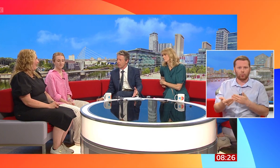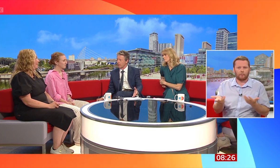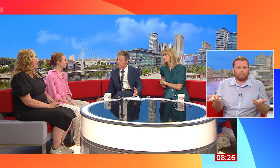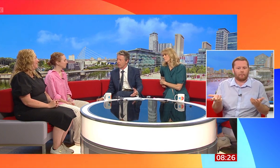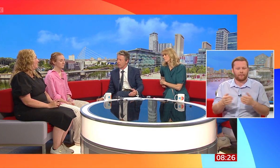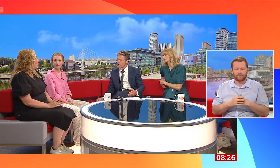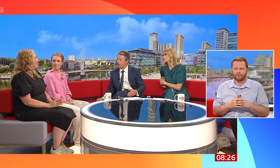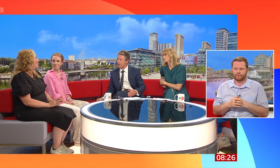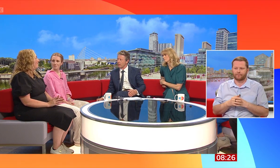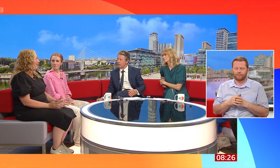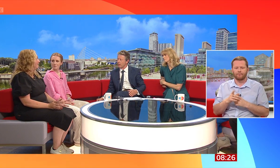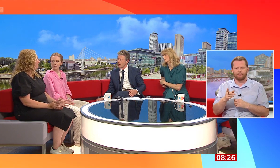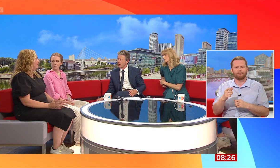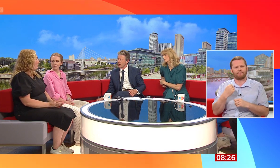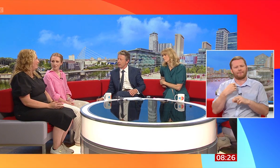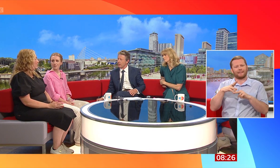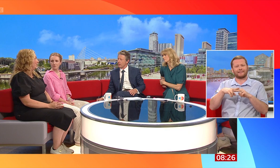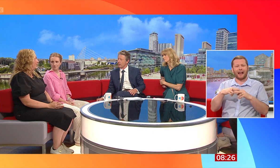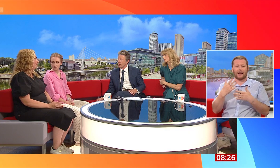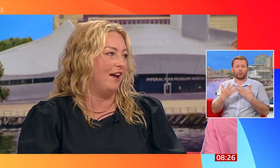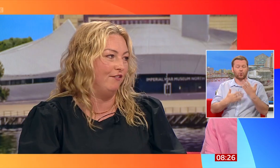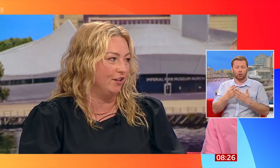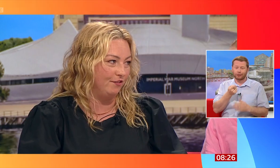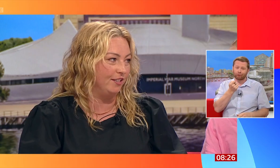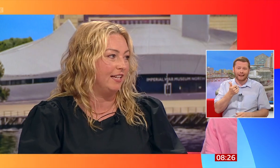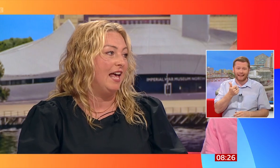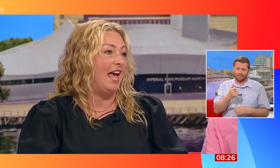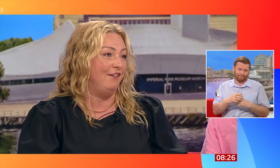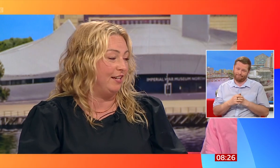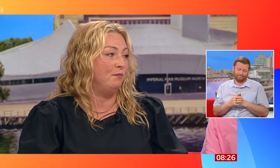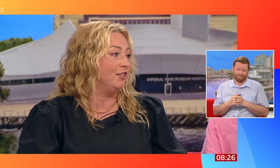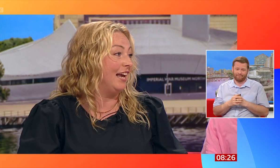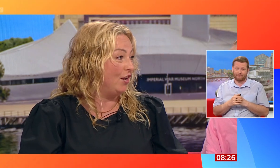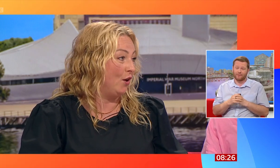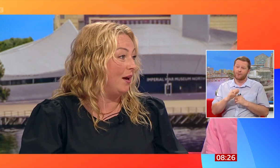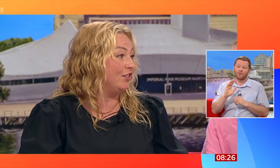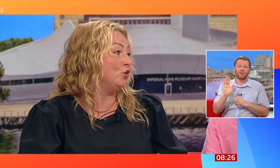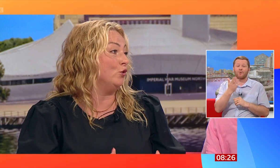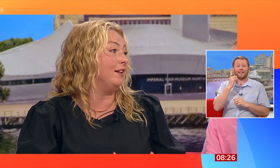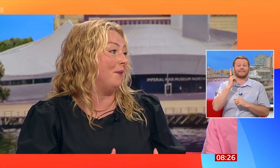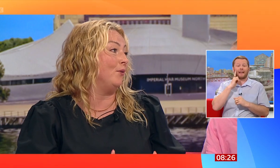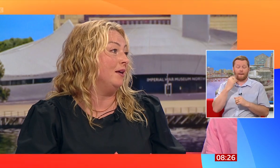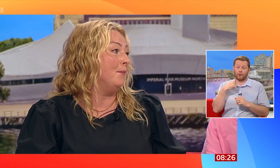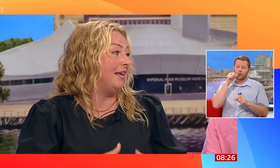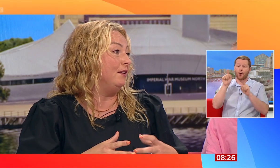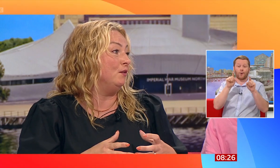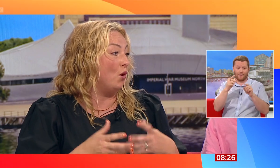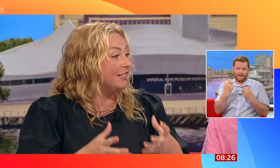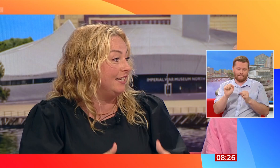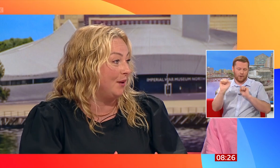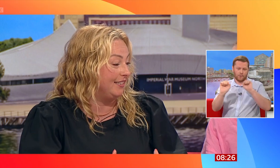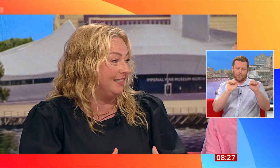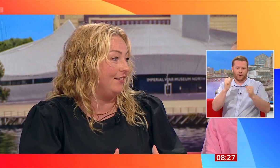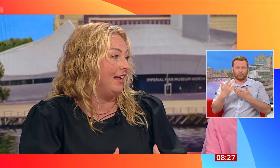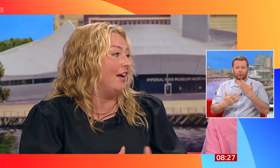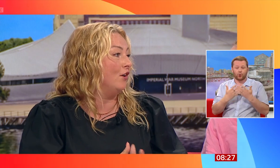Yeah. And Dad's story isn't a rare story or a rare occurrence. Every deaf person I know has a story about wanting